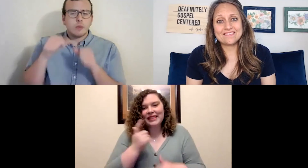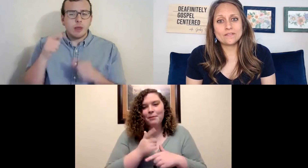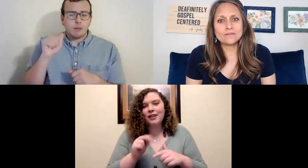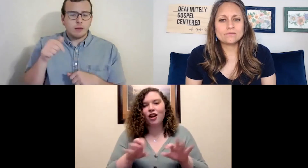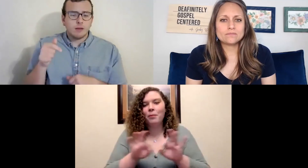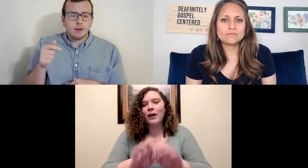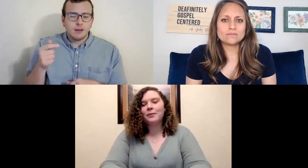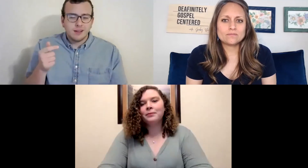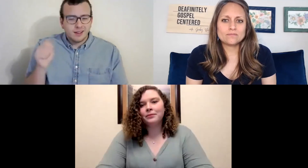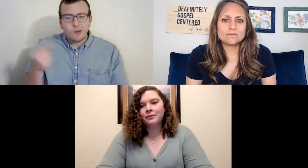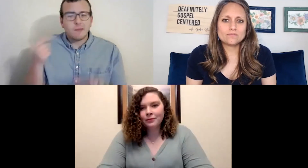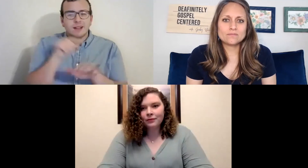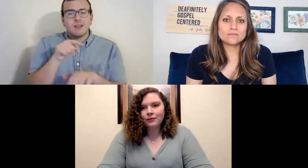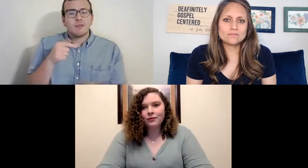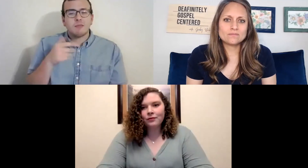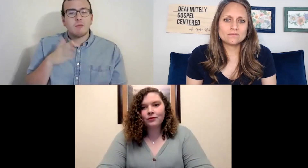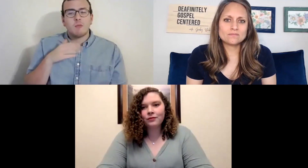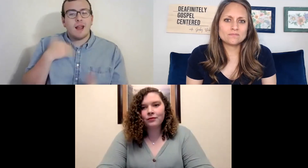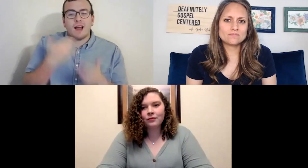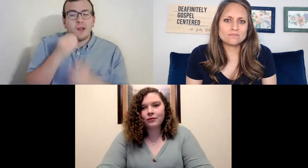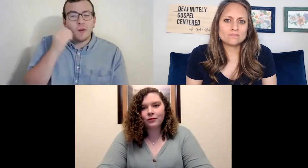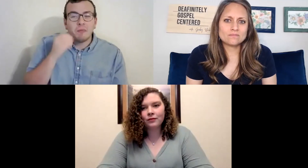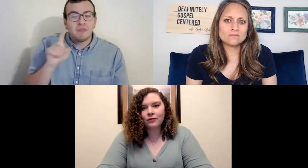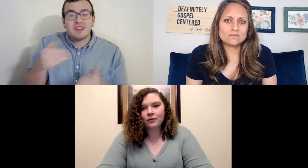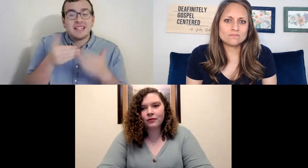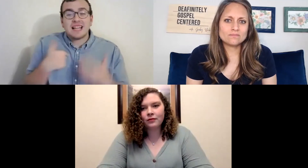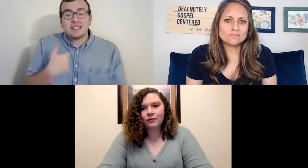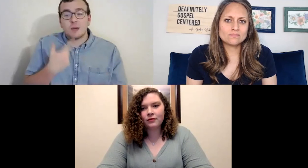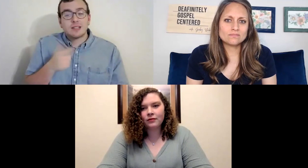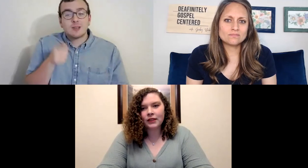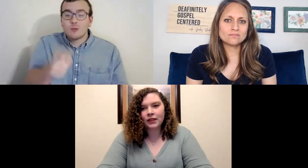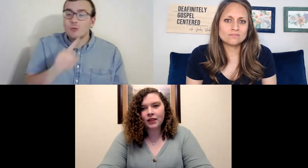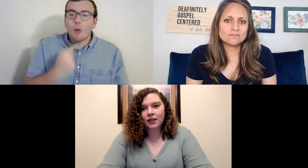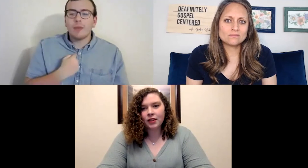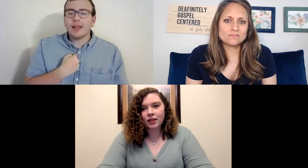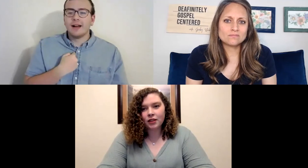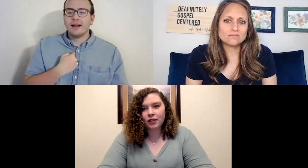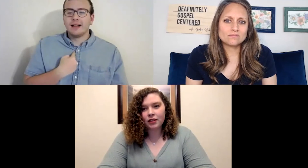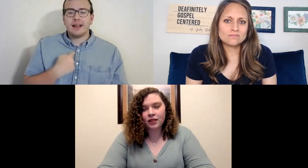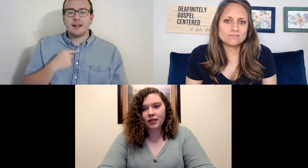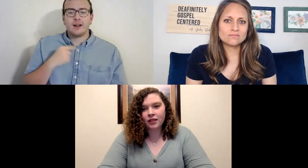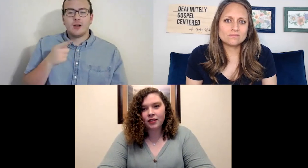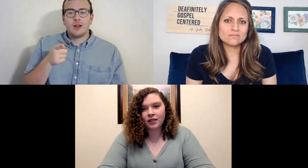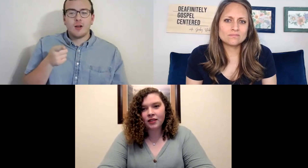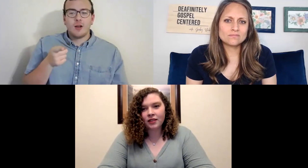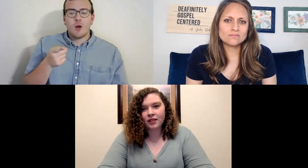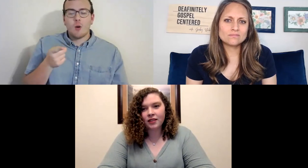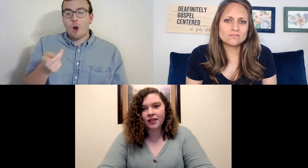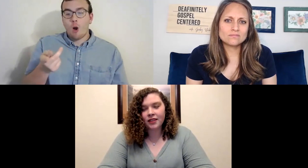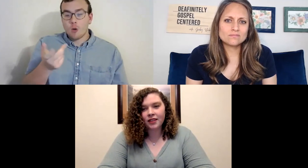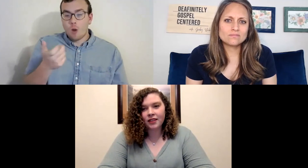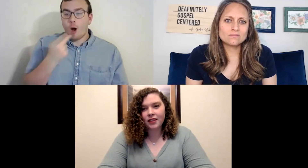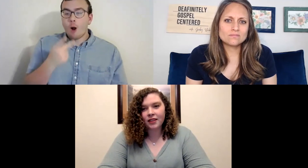and will be there. I got home. So siblings are really important. You had told me about the relationship and the closeness. You want our kids to be close and everything